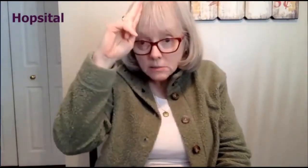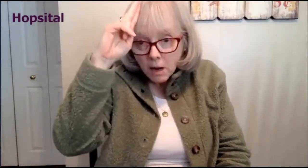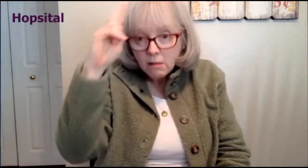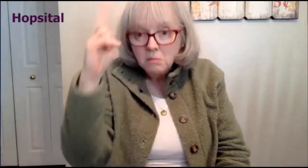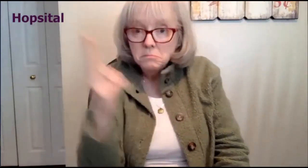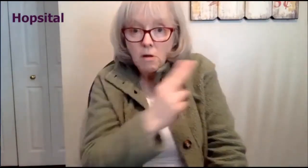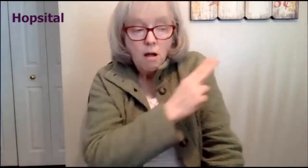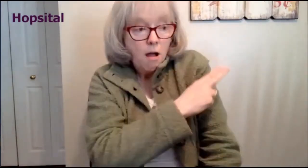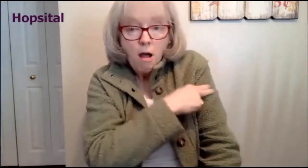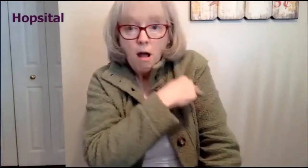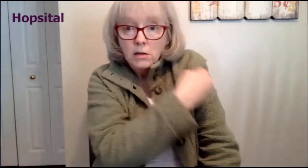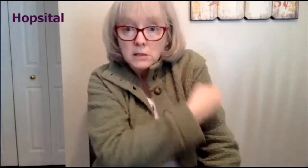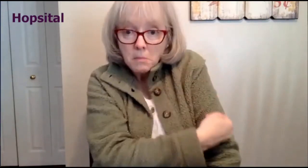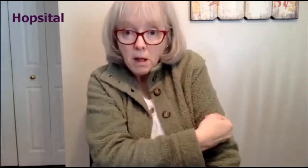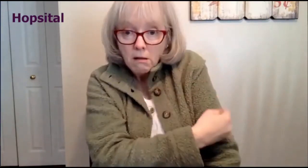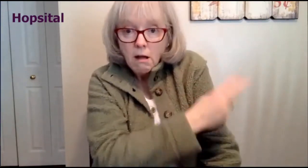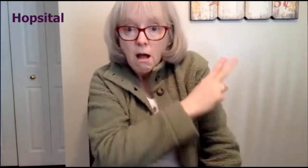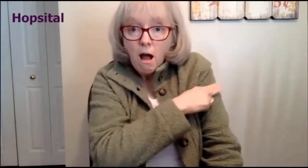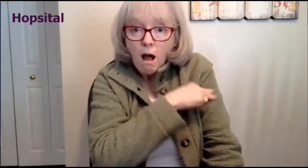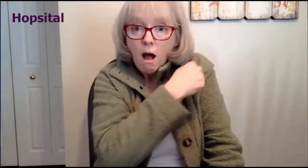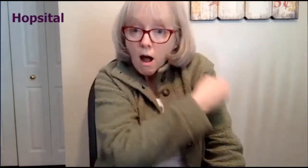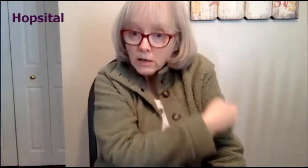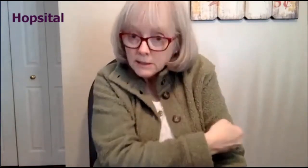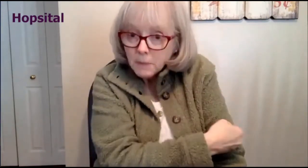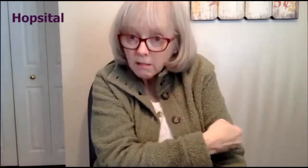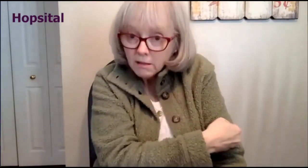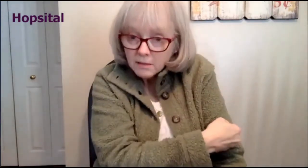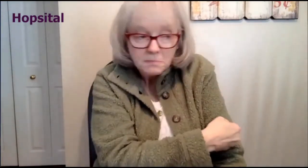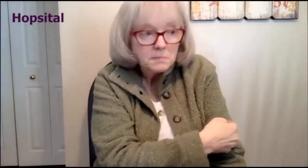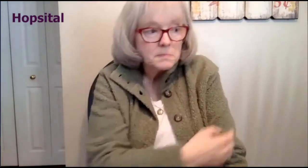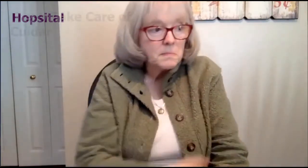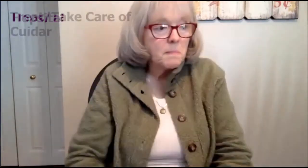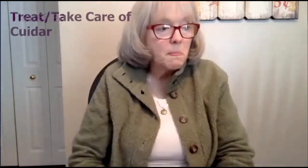Hospital or hospital.